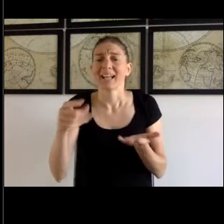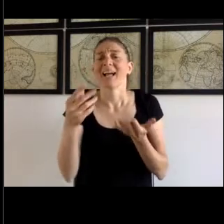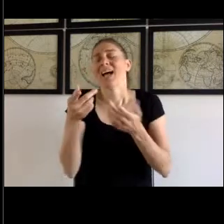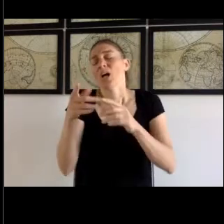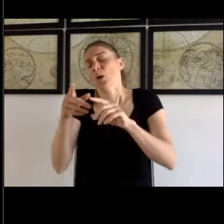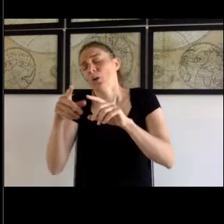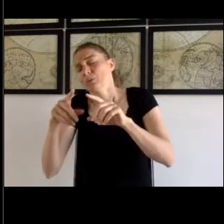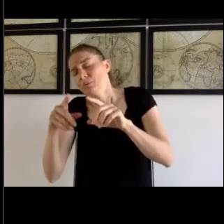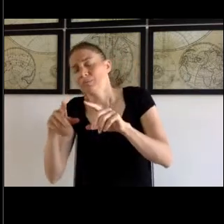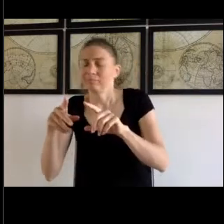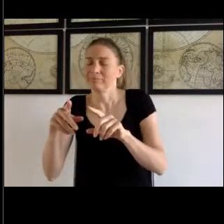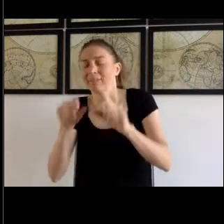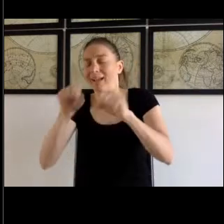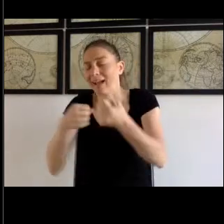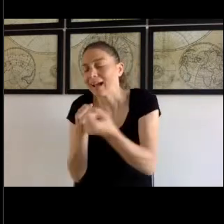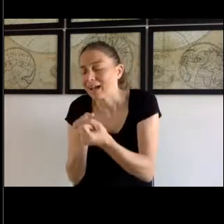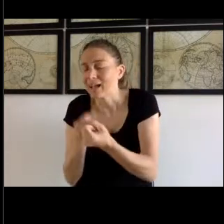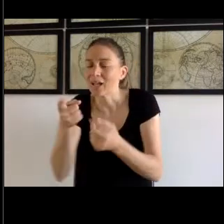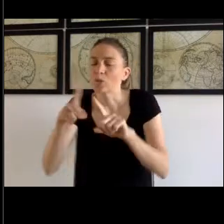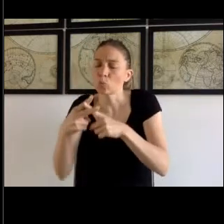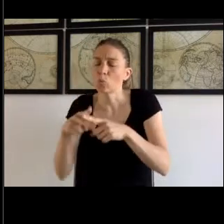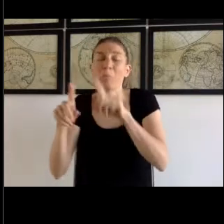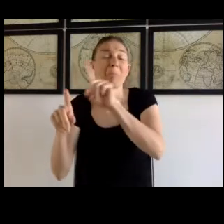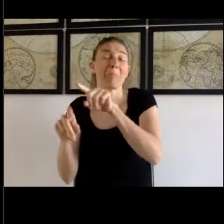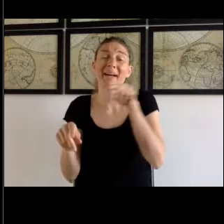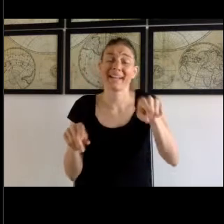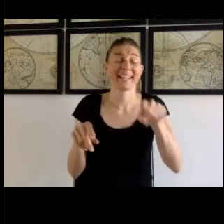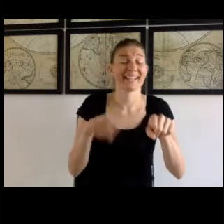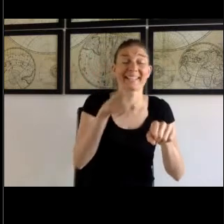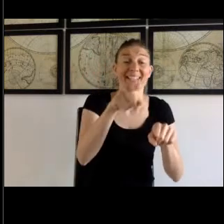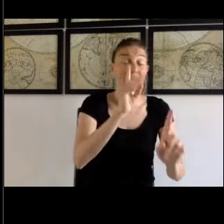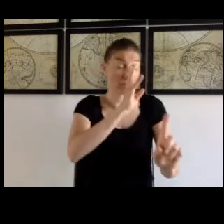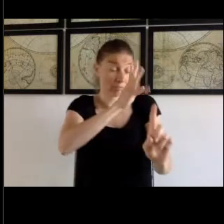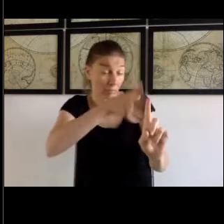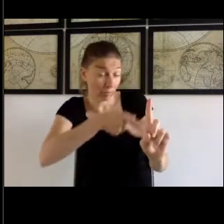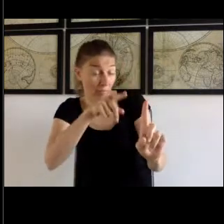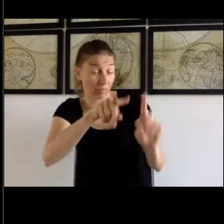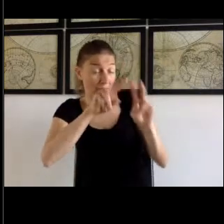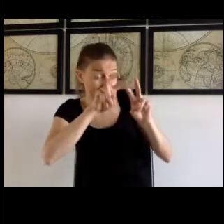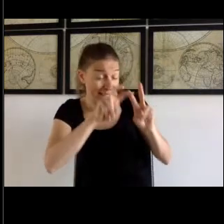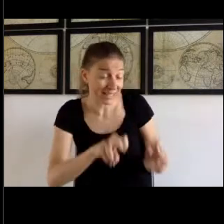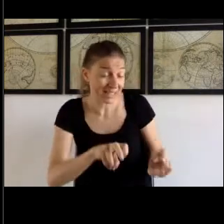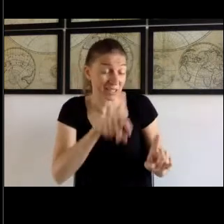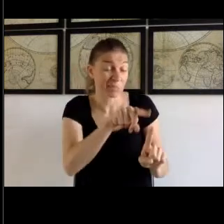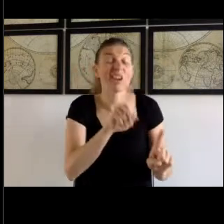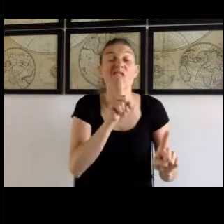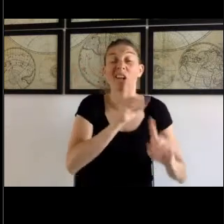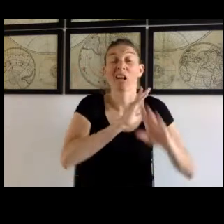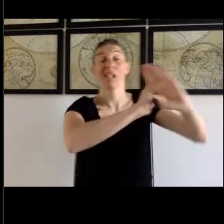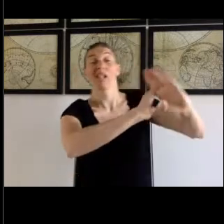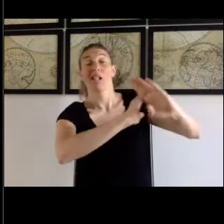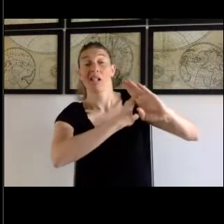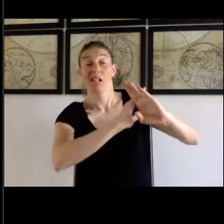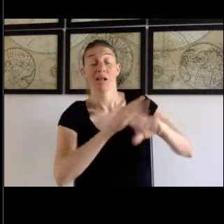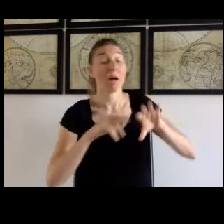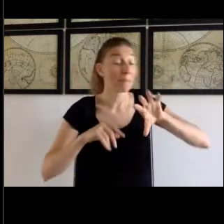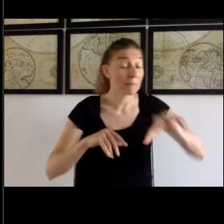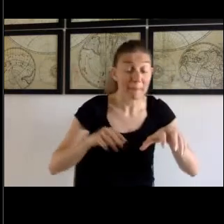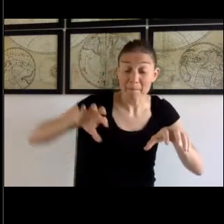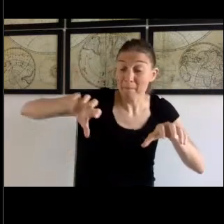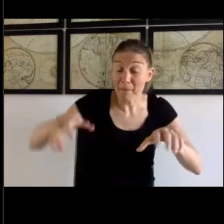barrier. Because why? Because of a lack of recognition of disability assessment between the member states.